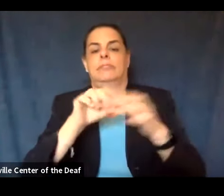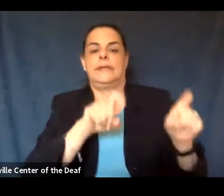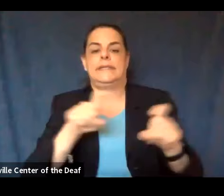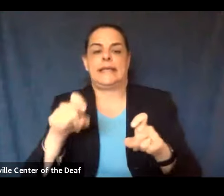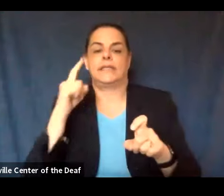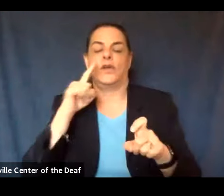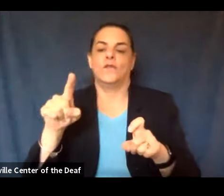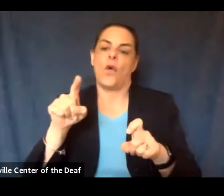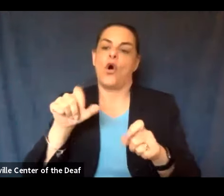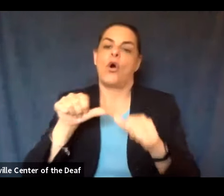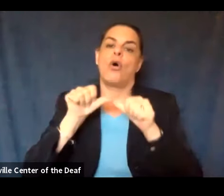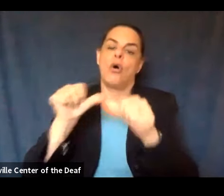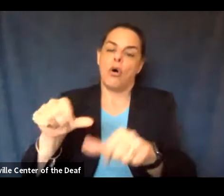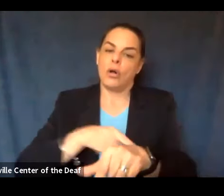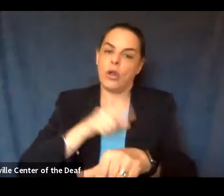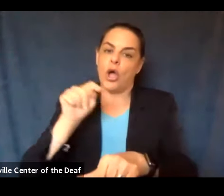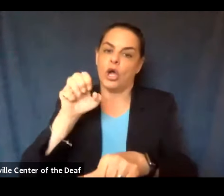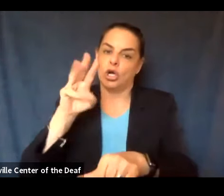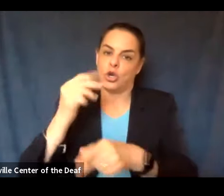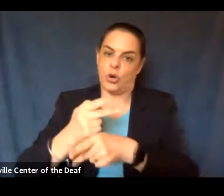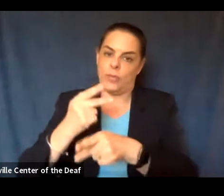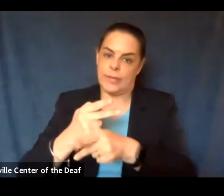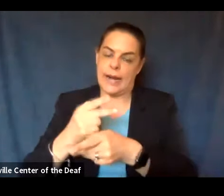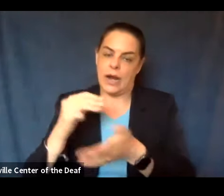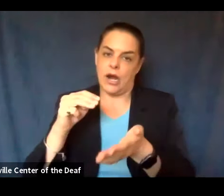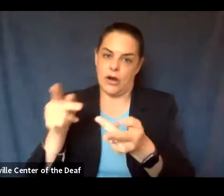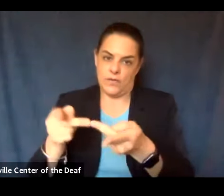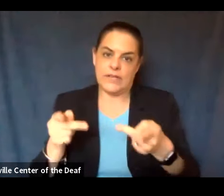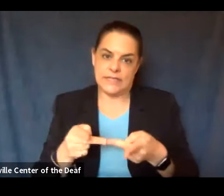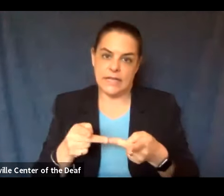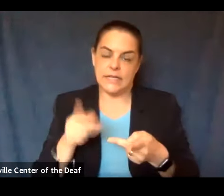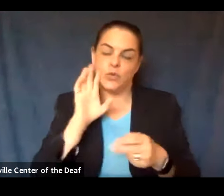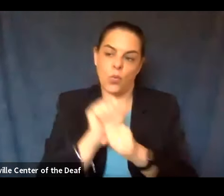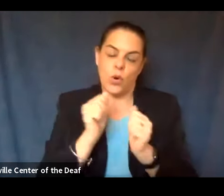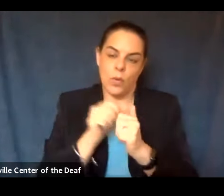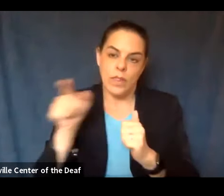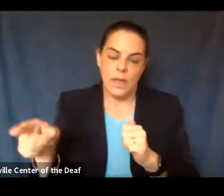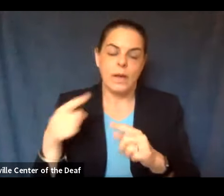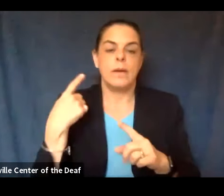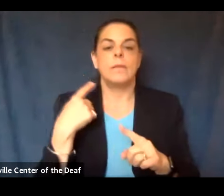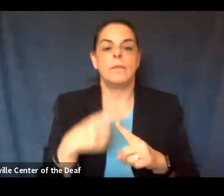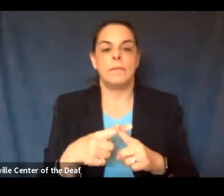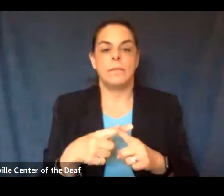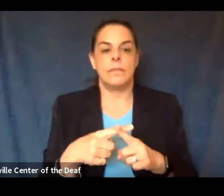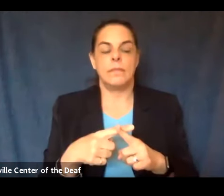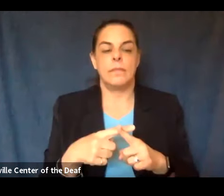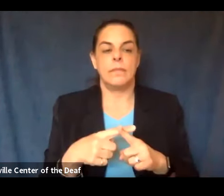long-term care facilities. We'll be working with them on that, as well as